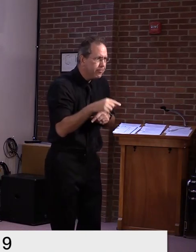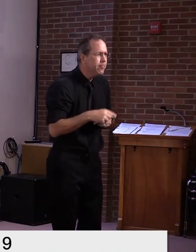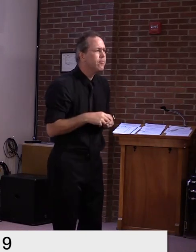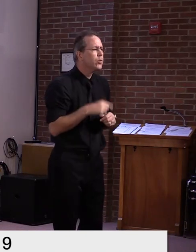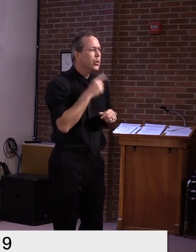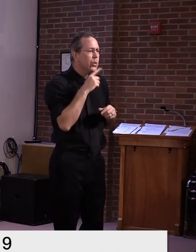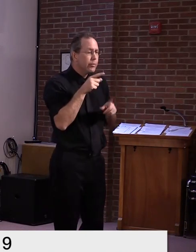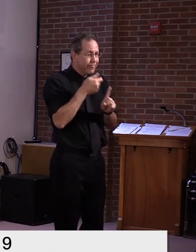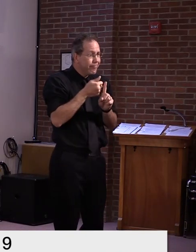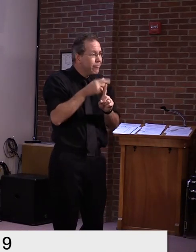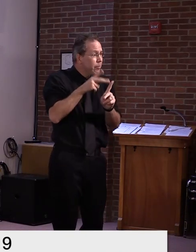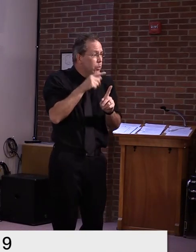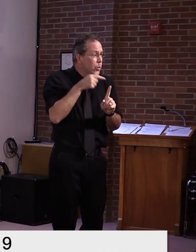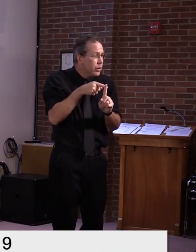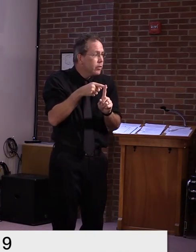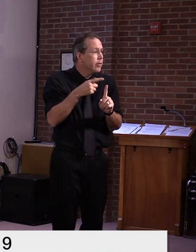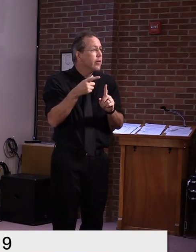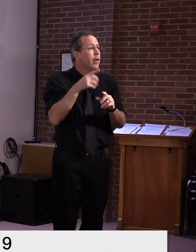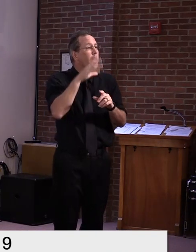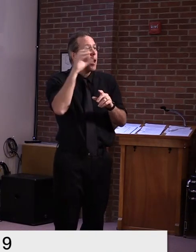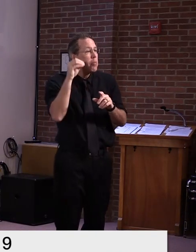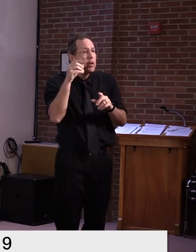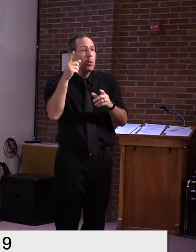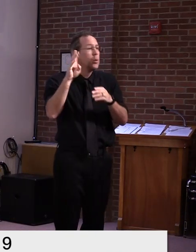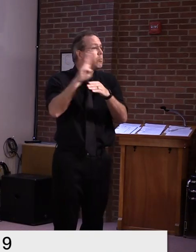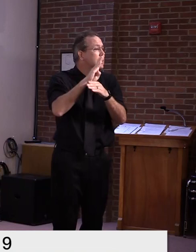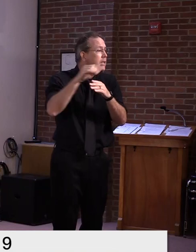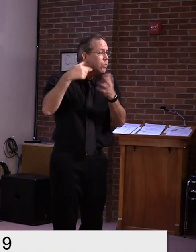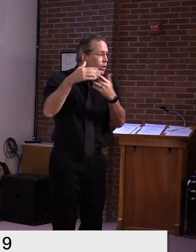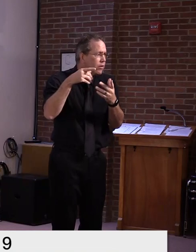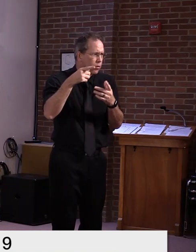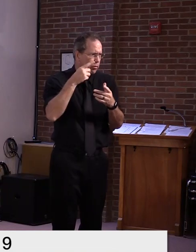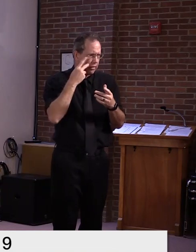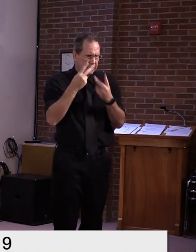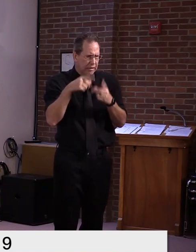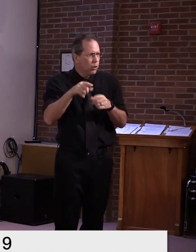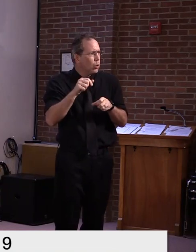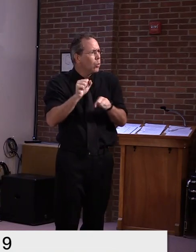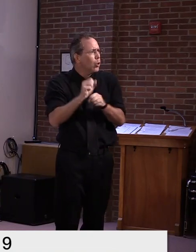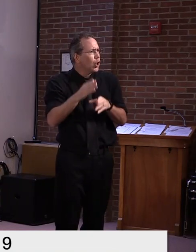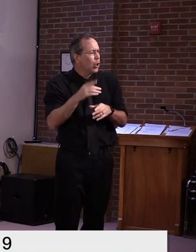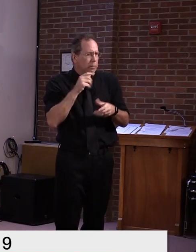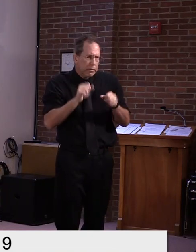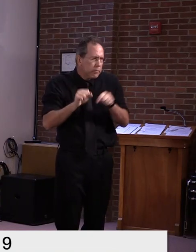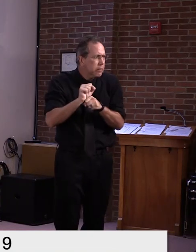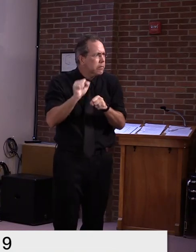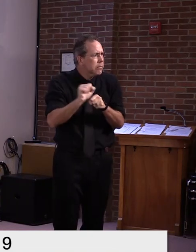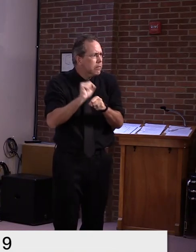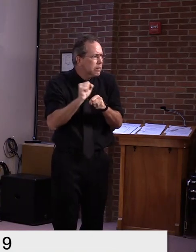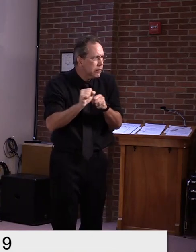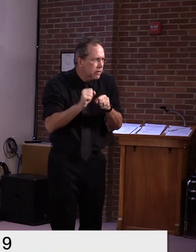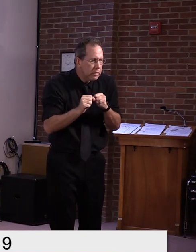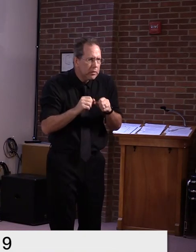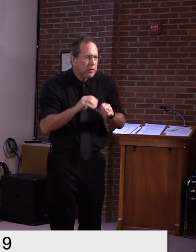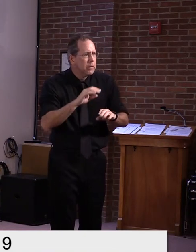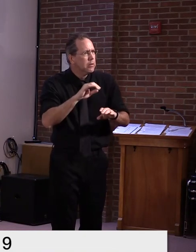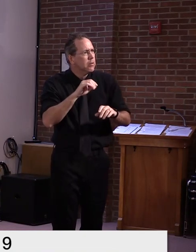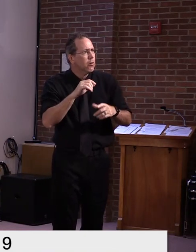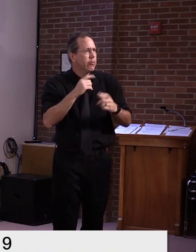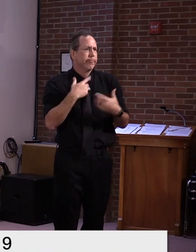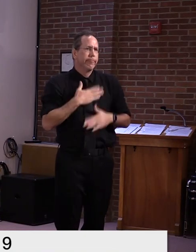whose employees were engaged in activities substantially dedicated to mitigating or responding to